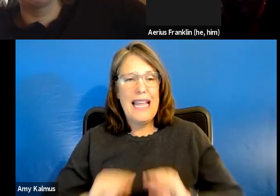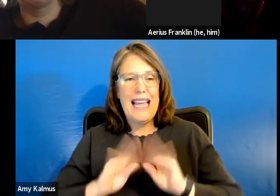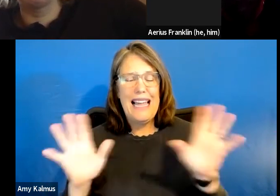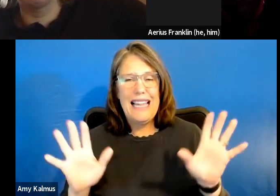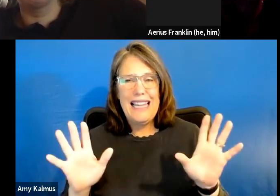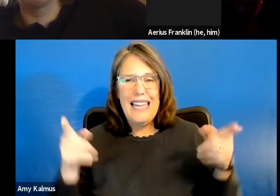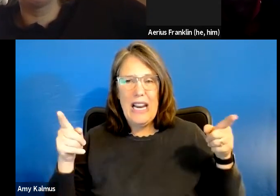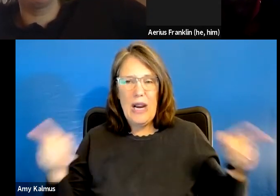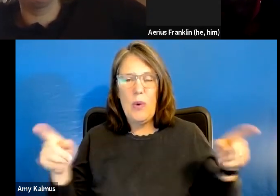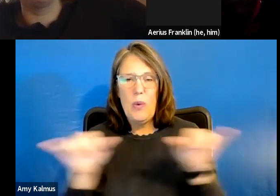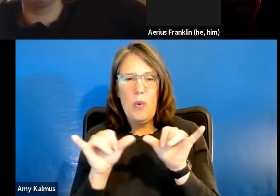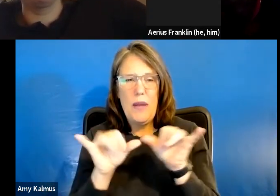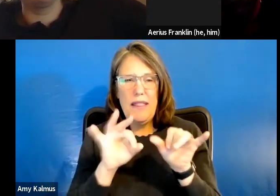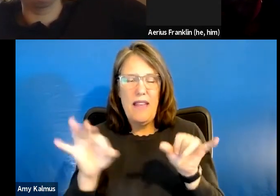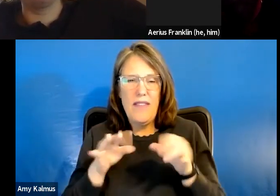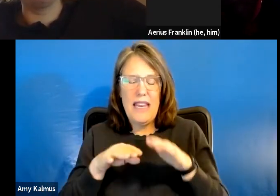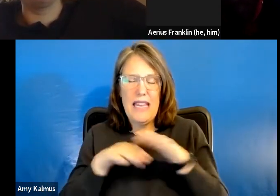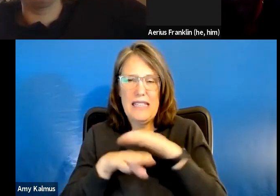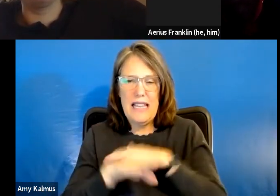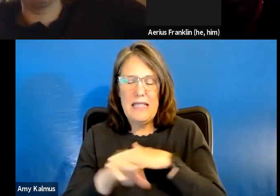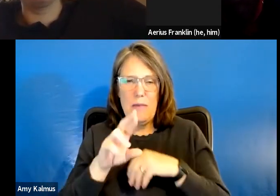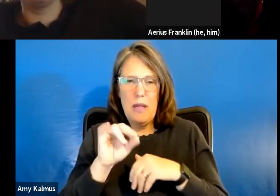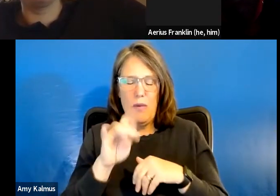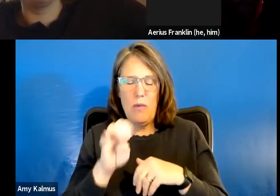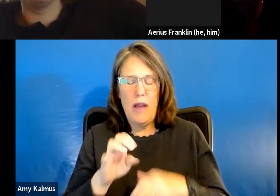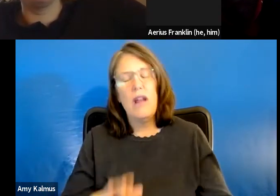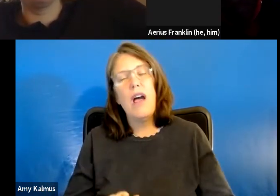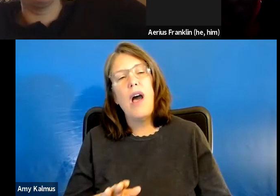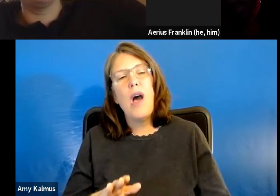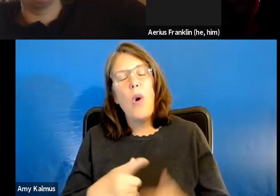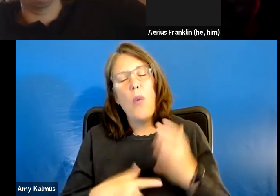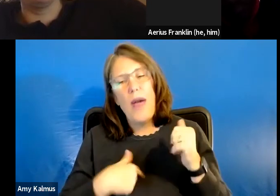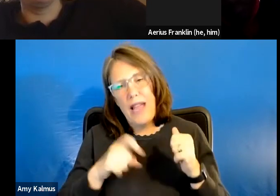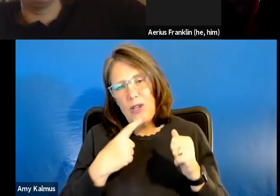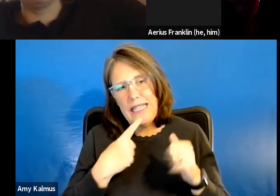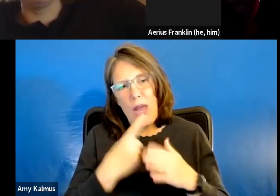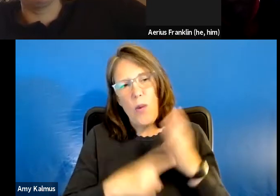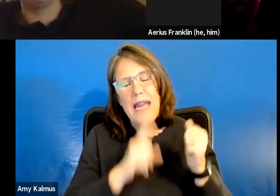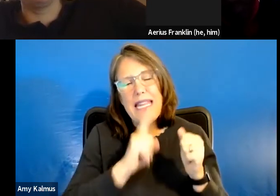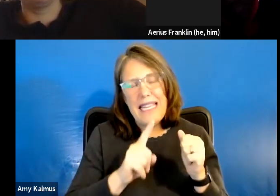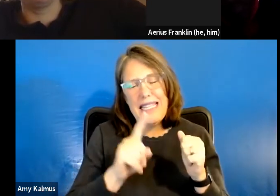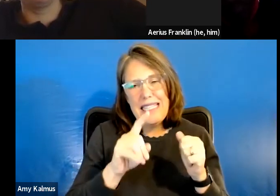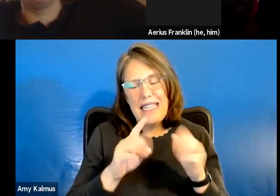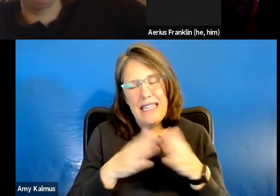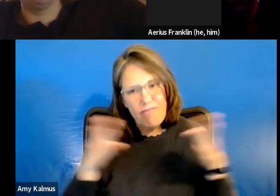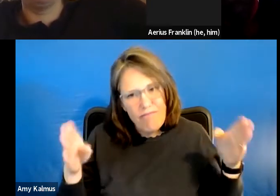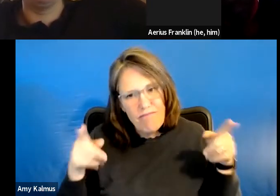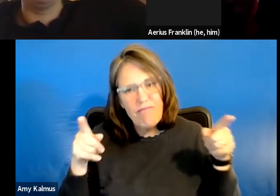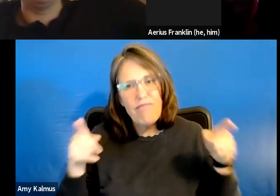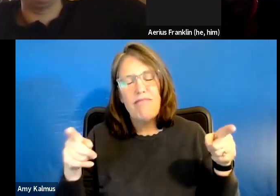of an accessible route. What is, maybe I should say, what is the clear width of an accessible route?